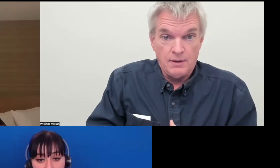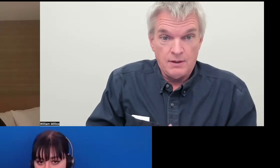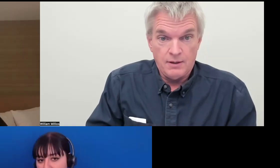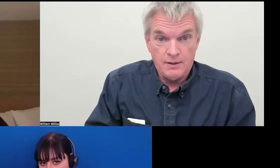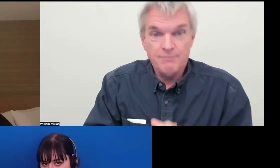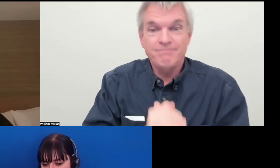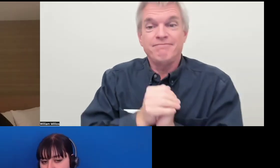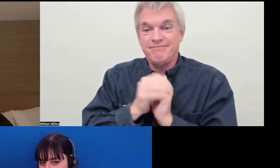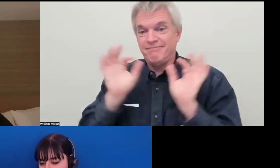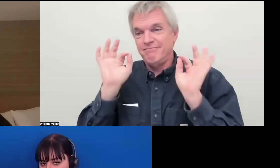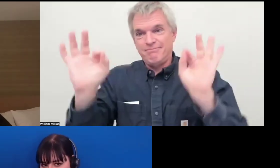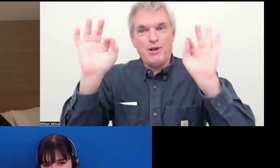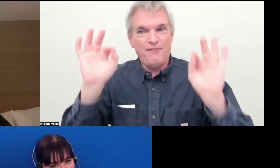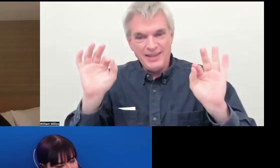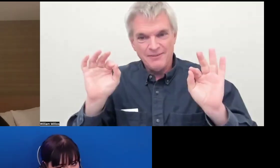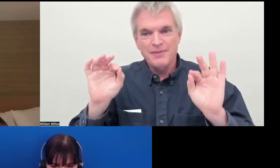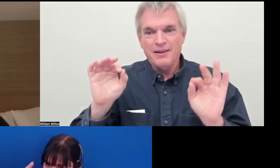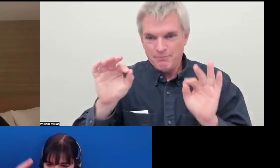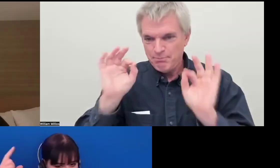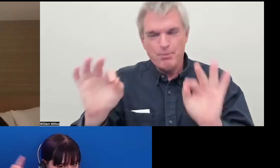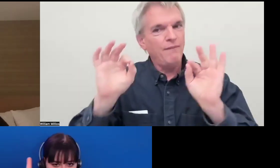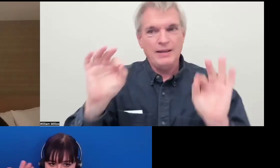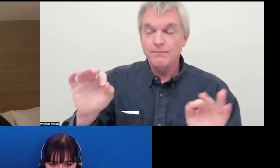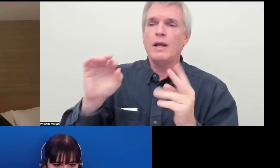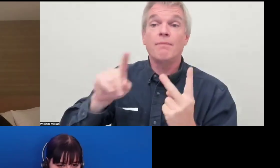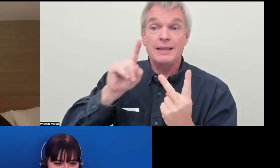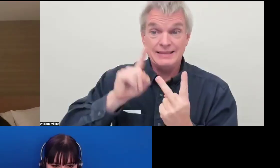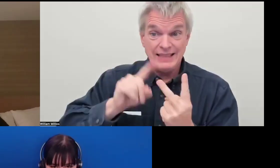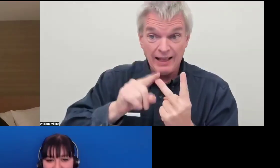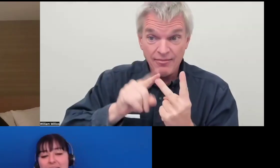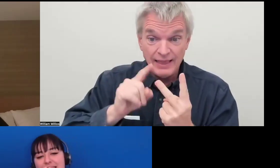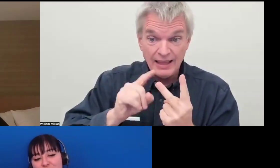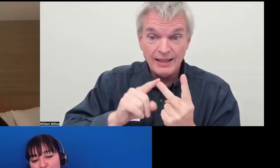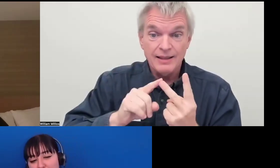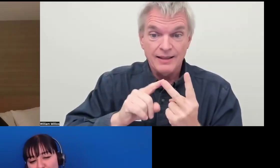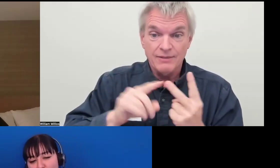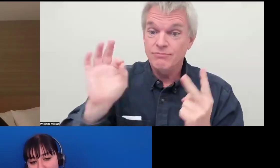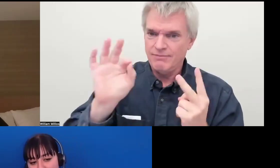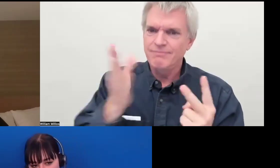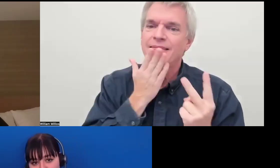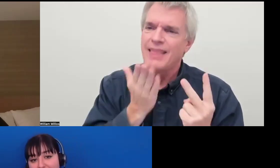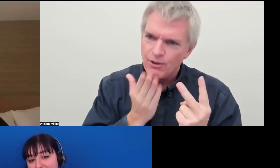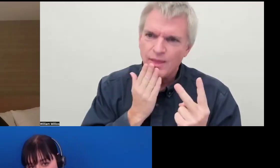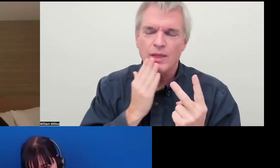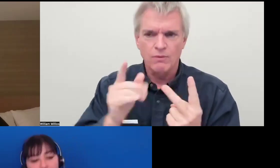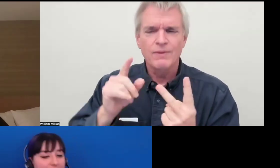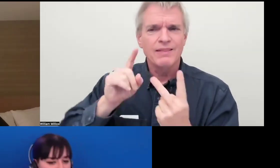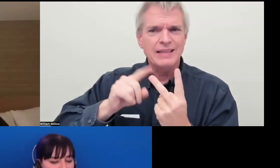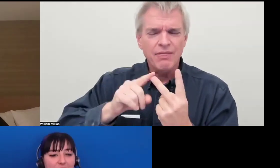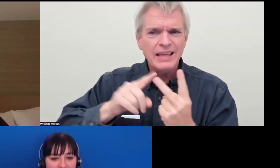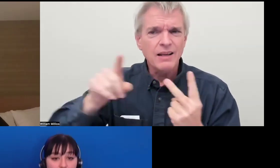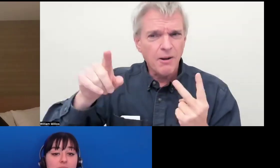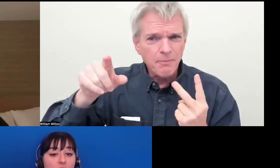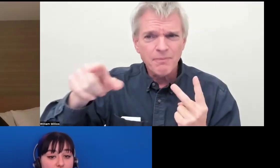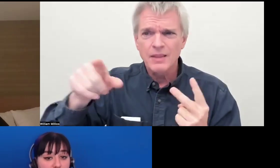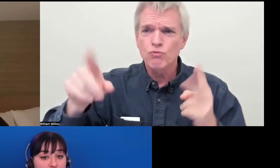Yes, Bill, once again, you're absolutely correct. And thank you very much for the opportunity. Uh, And then also, thank you for